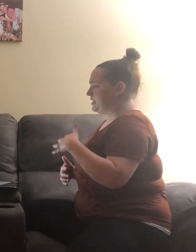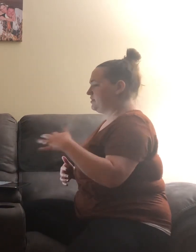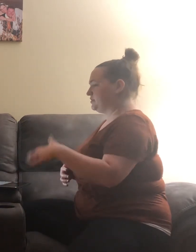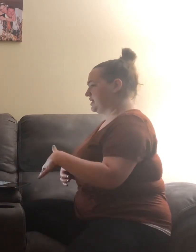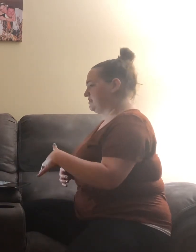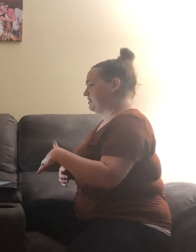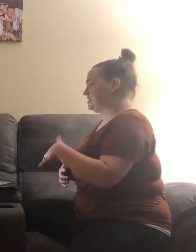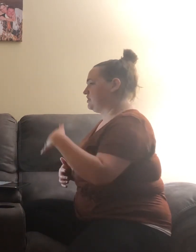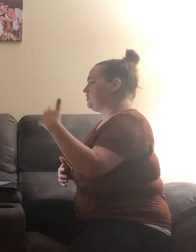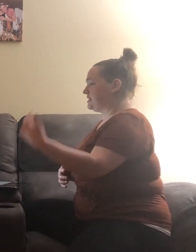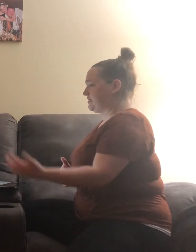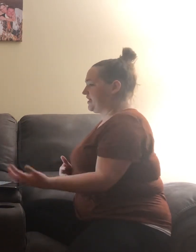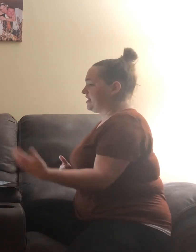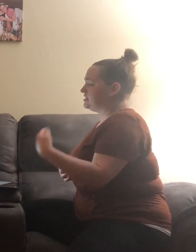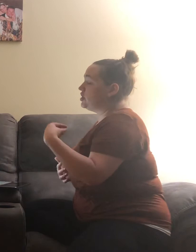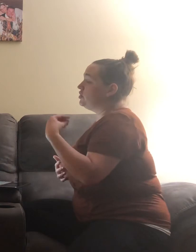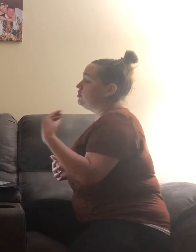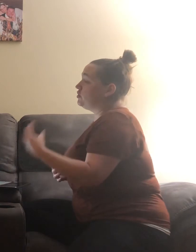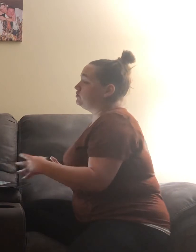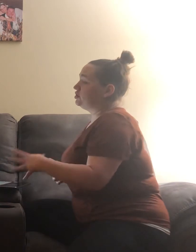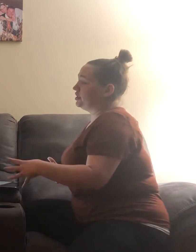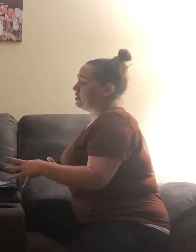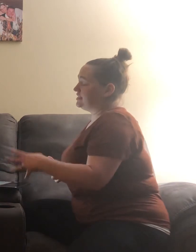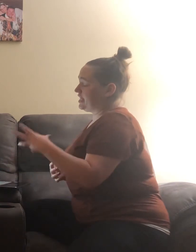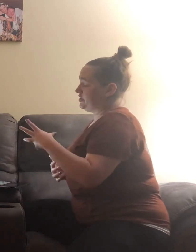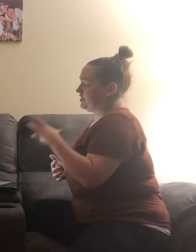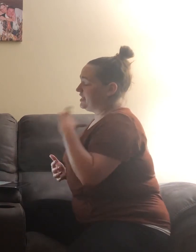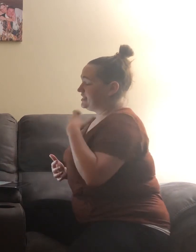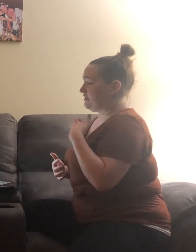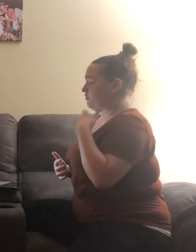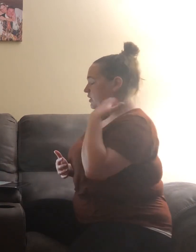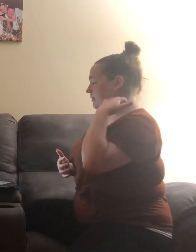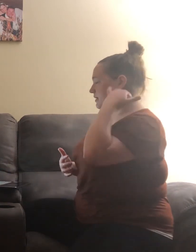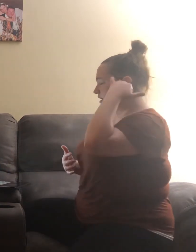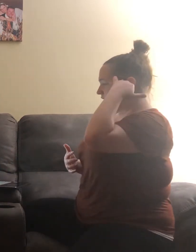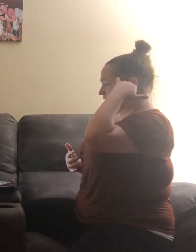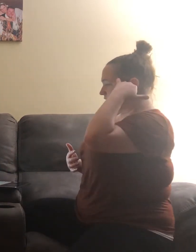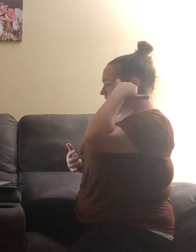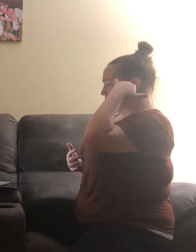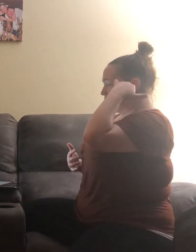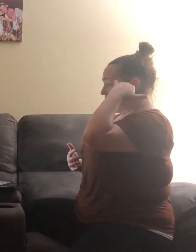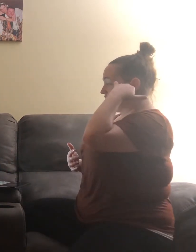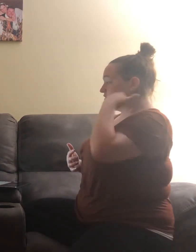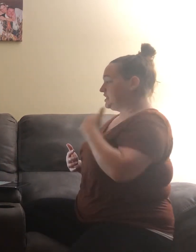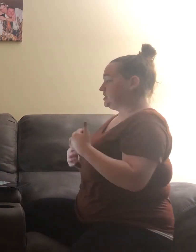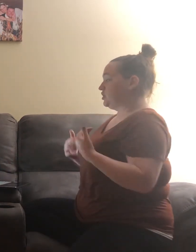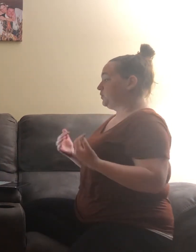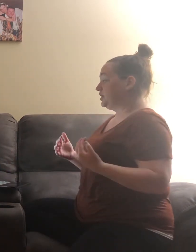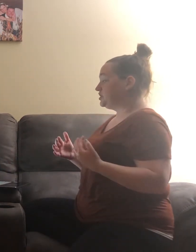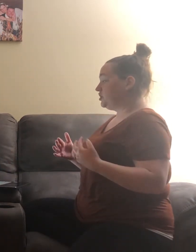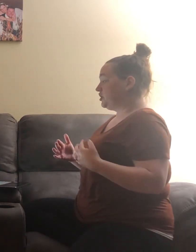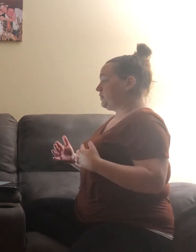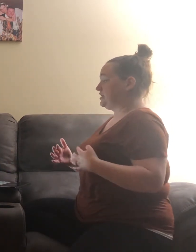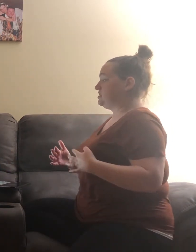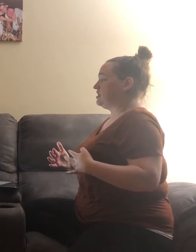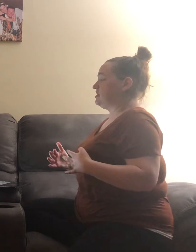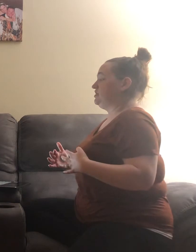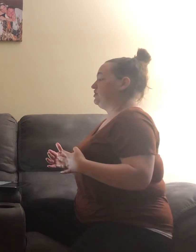those kinds of things that you identified as known triggers on your intake form. When those things are worse, you're going to want to start your